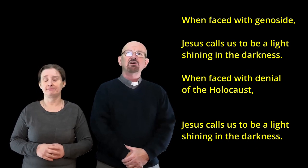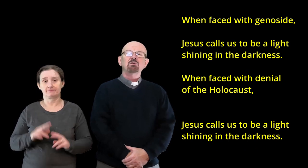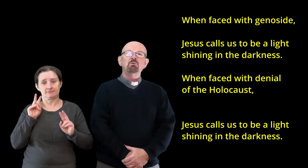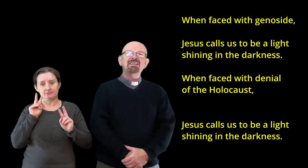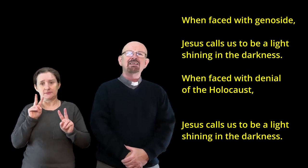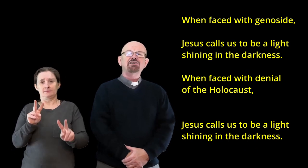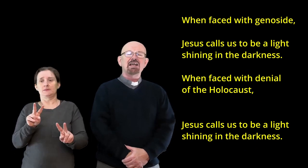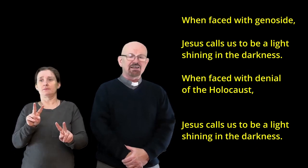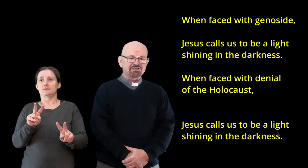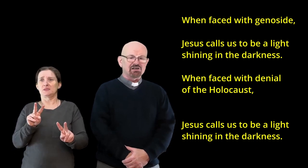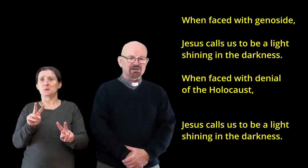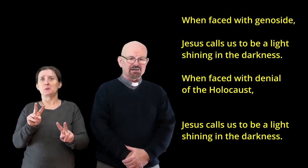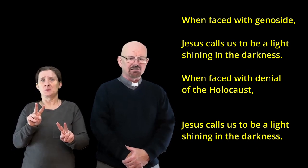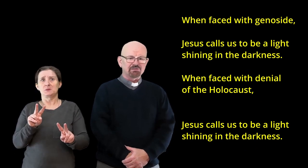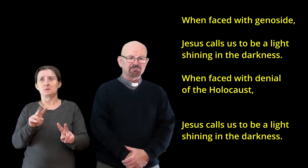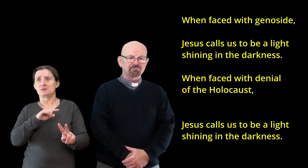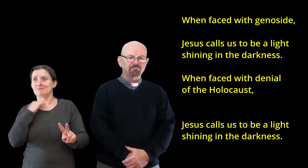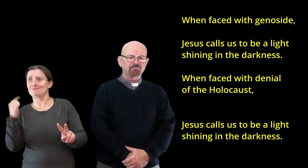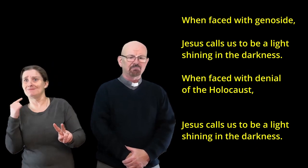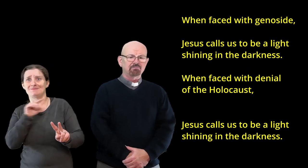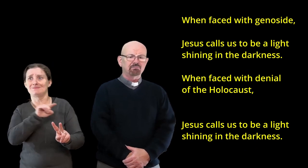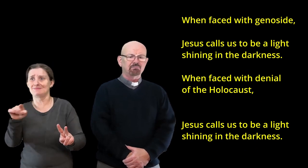faced with genocide,